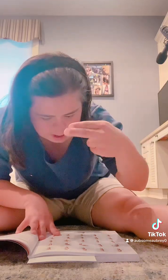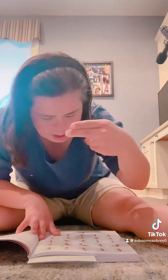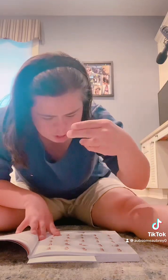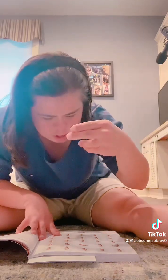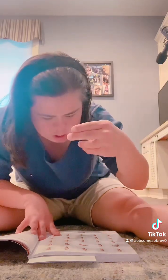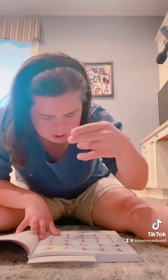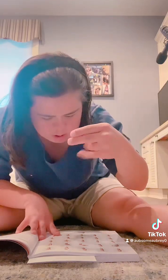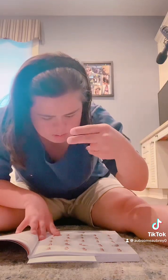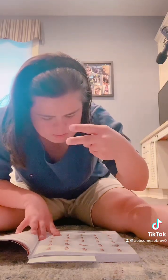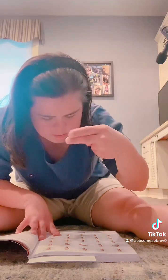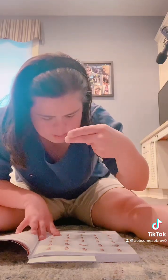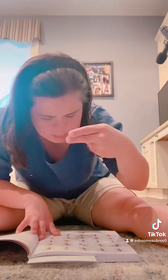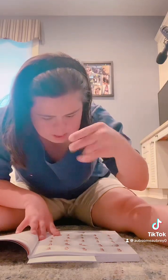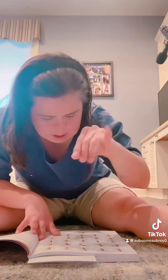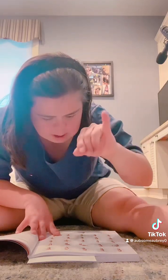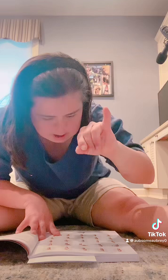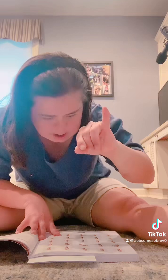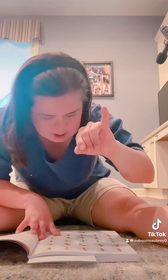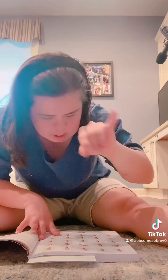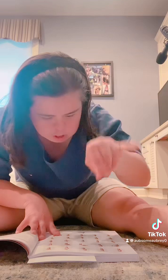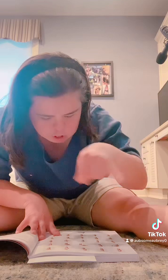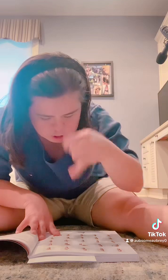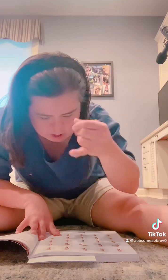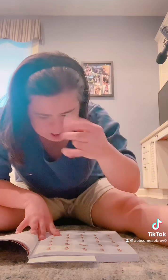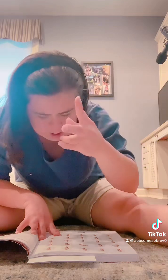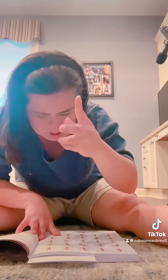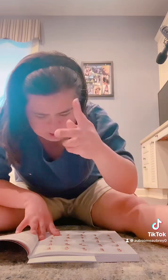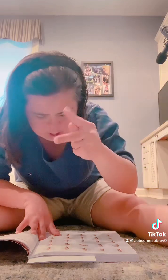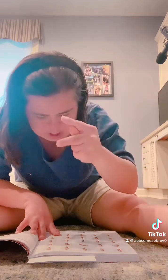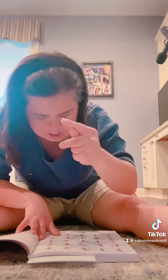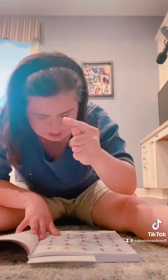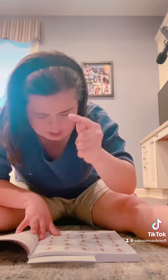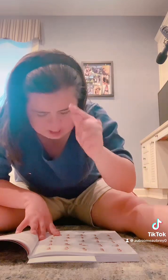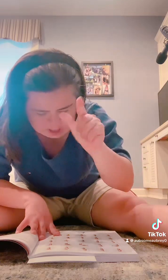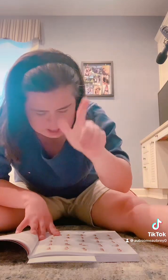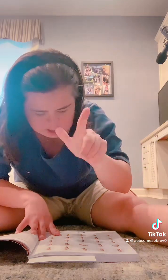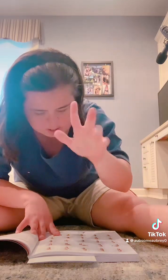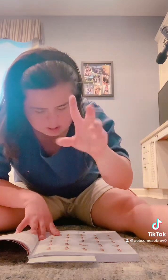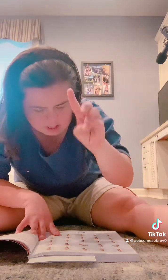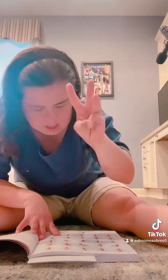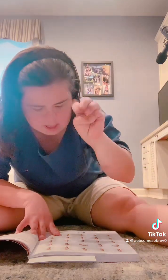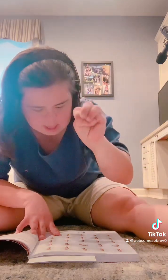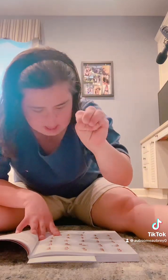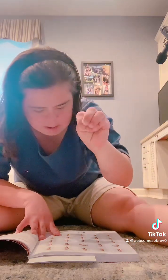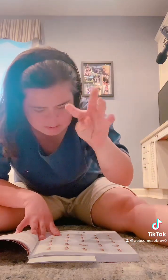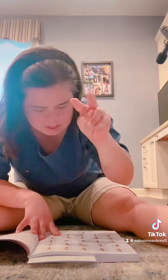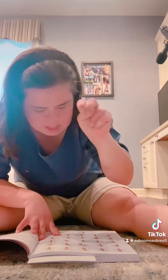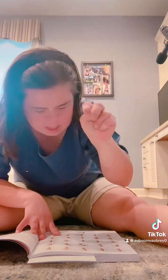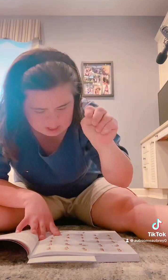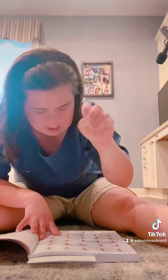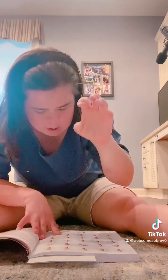H, I, J, K, L, M, N,